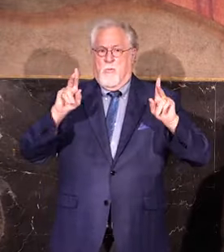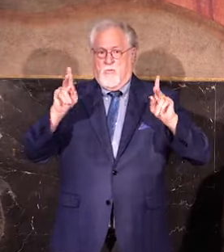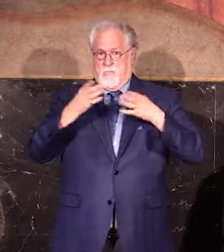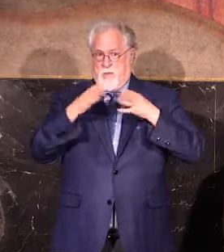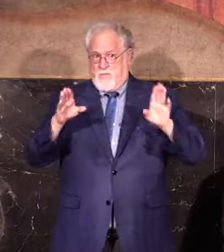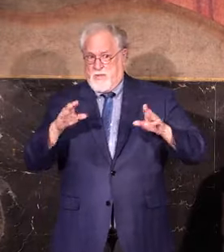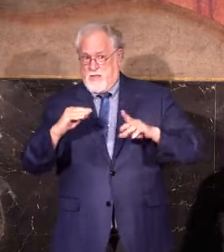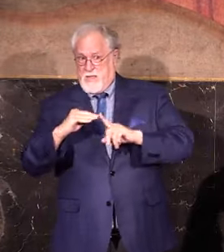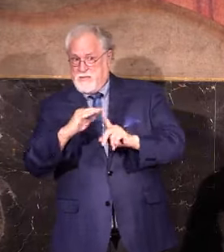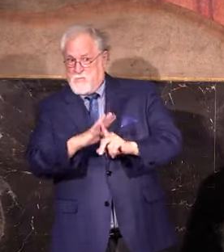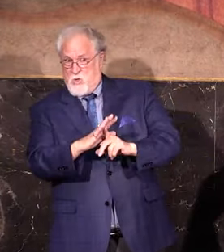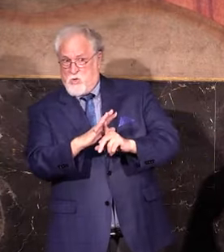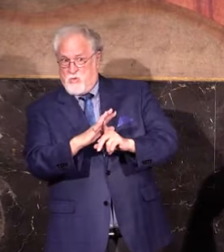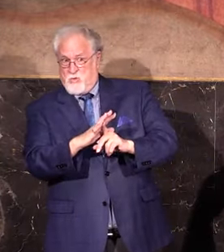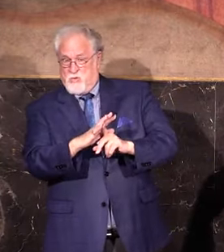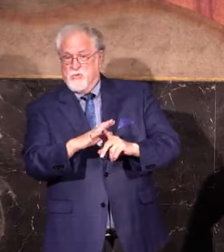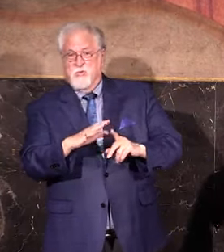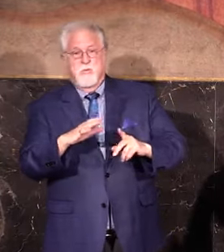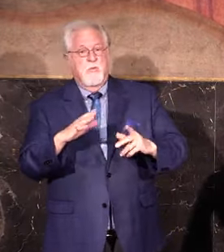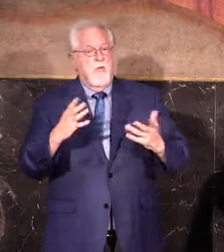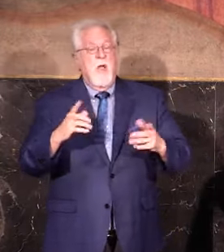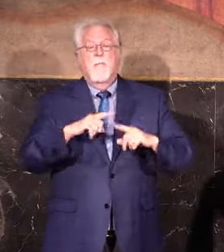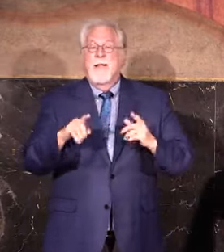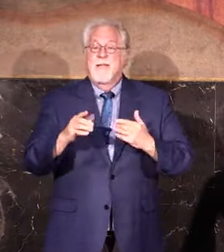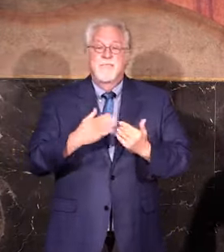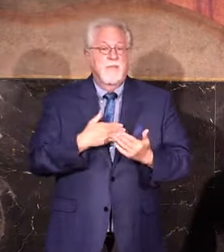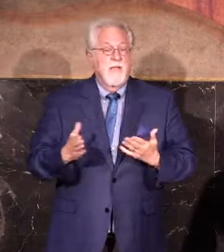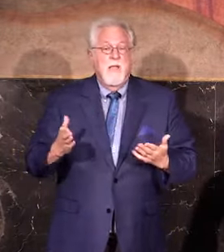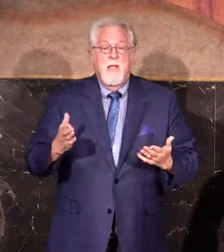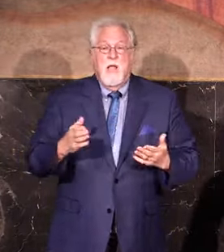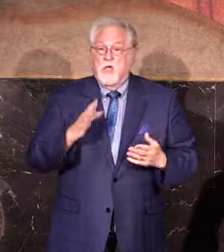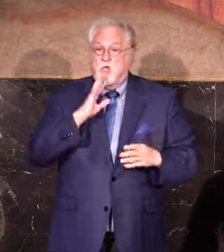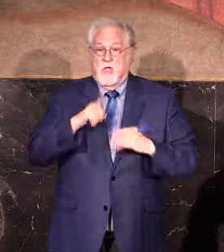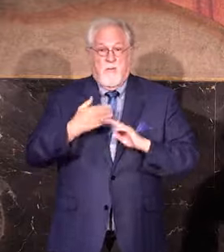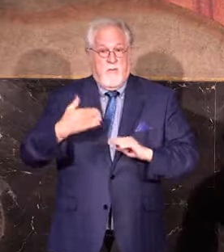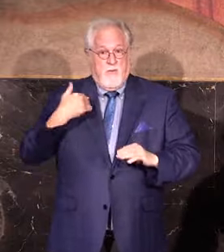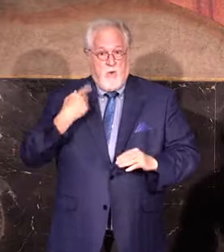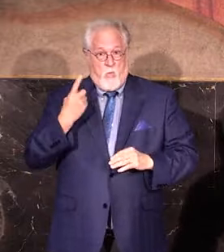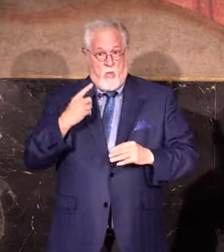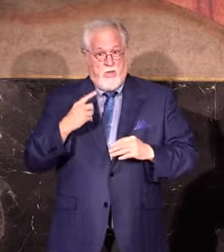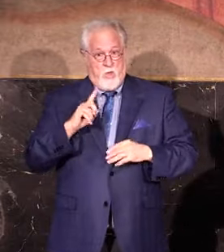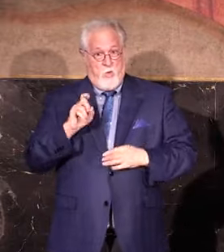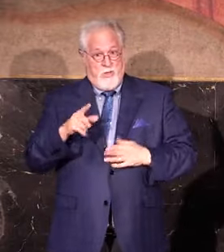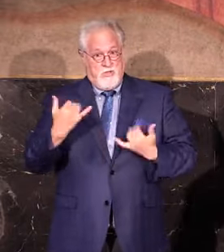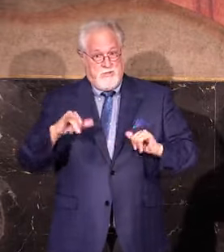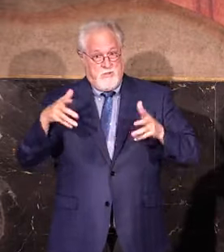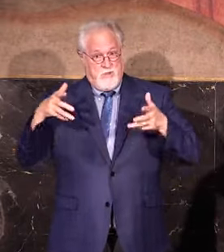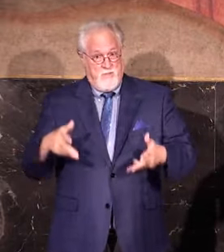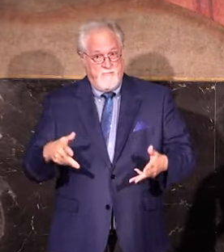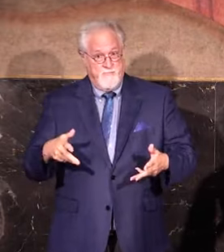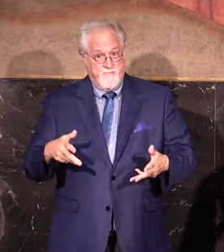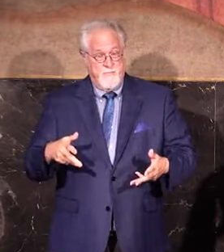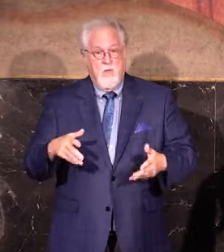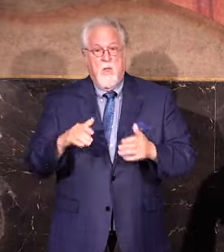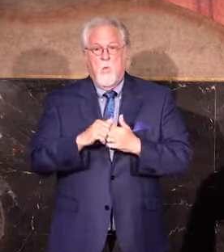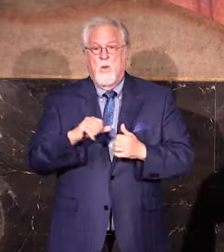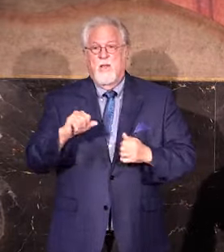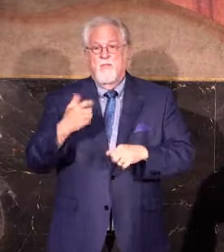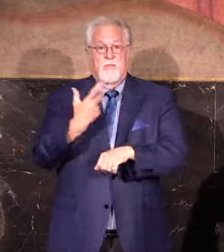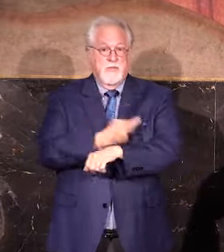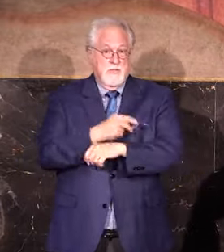to COVID-19 to some extent. But even then, as we've talked about previously, one of the open questions that still remains with serology tests,